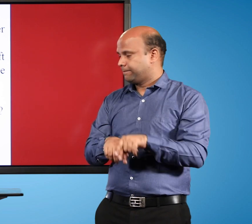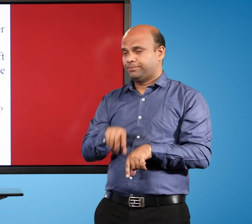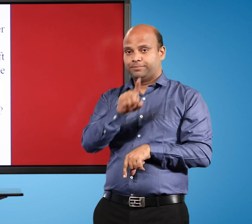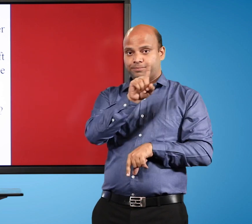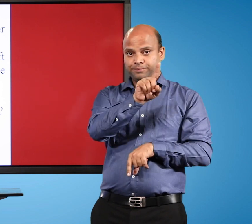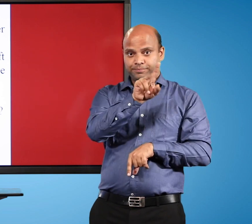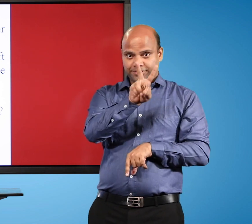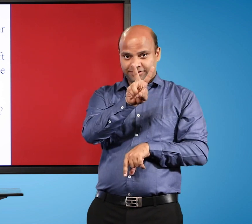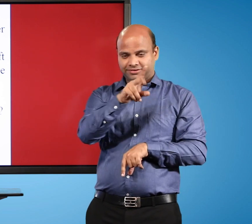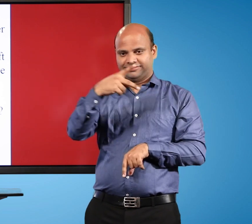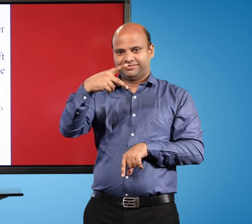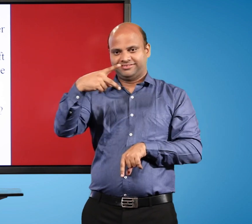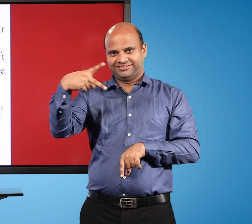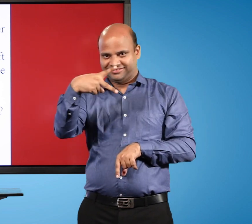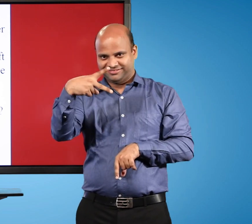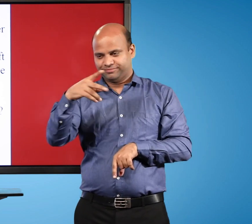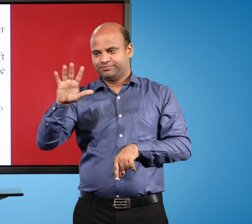Similarly, 12 is greater than 5.